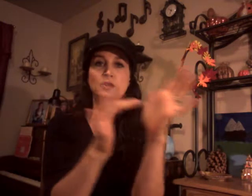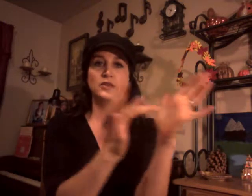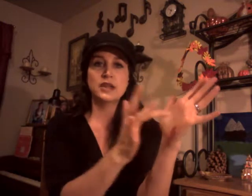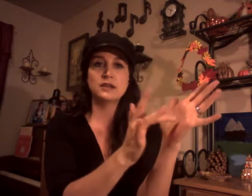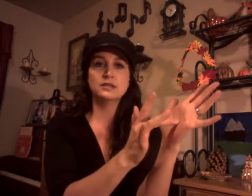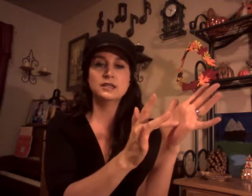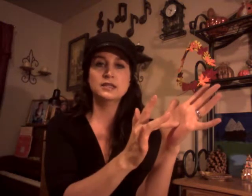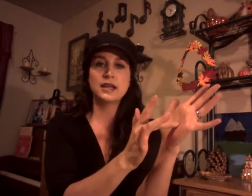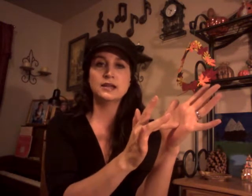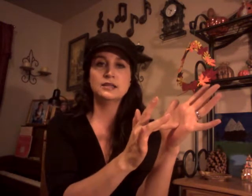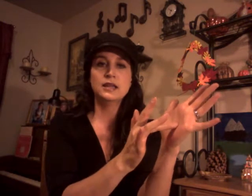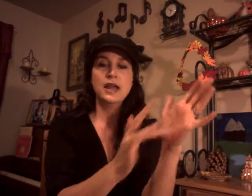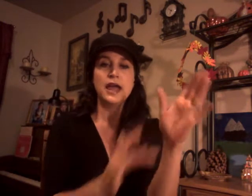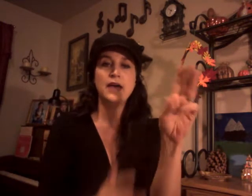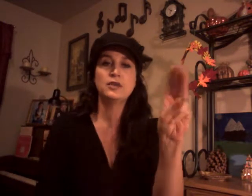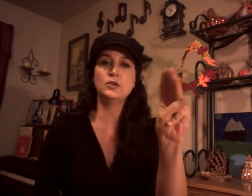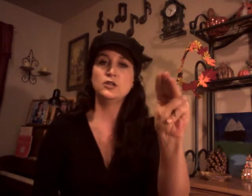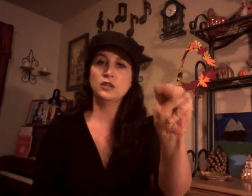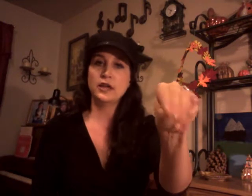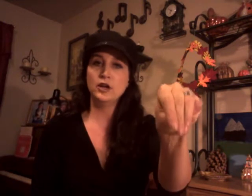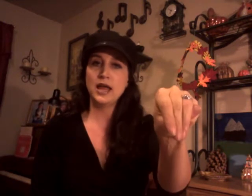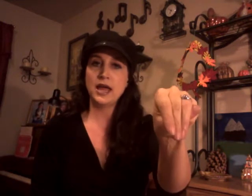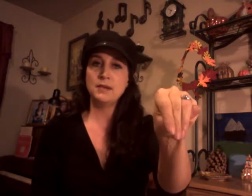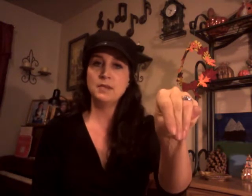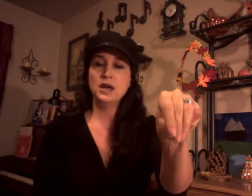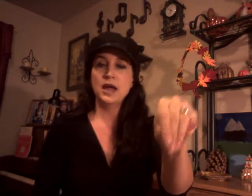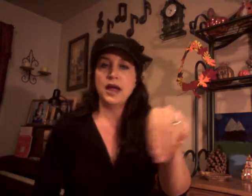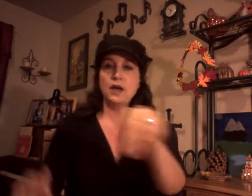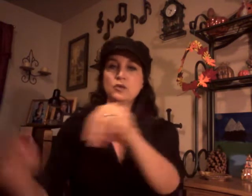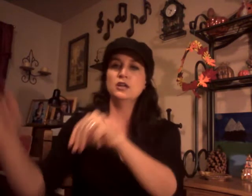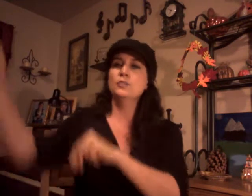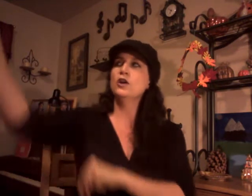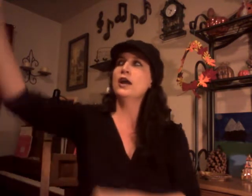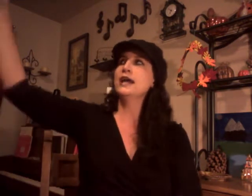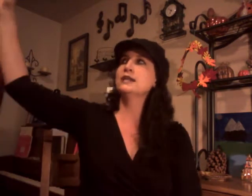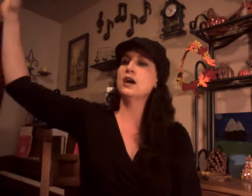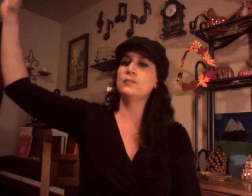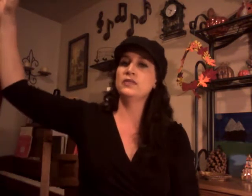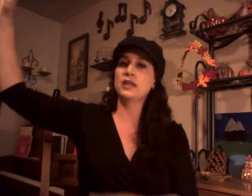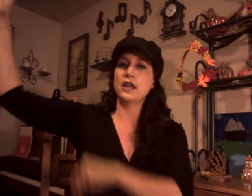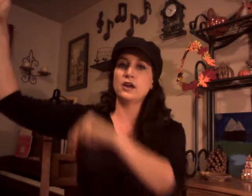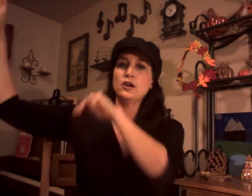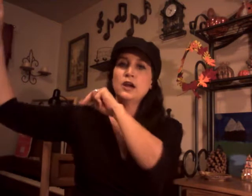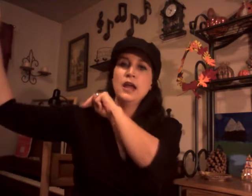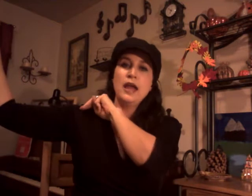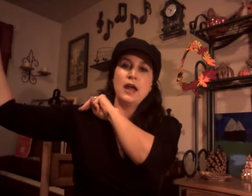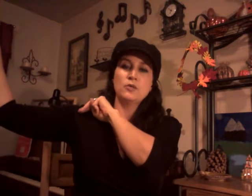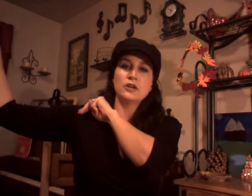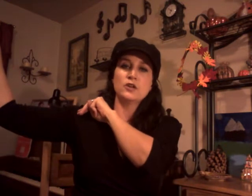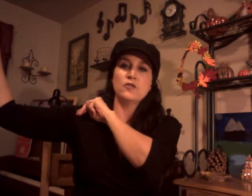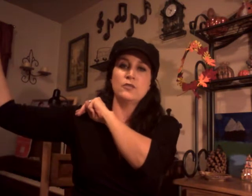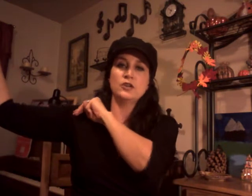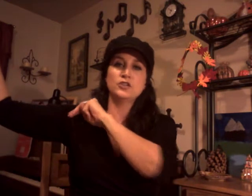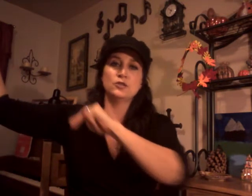the nails in his hand, and then we do the letter M, and we're going to put our hand up in the air, and we're going to go from our